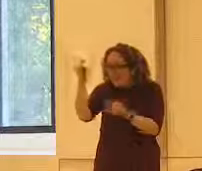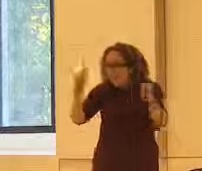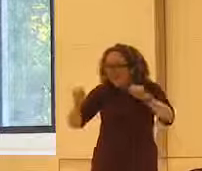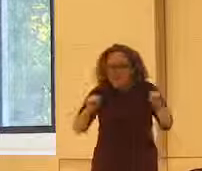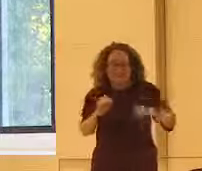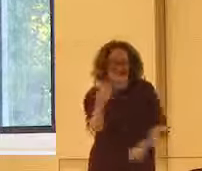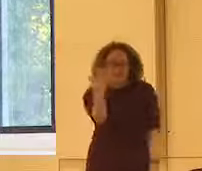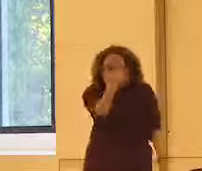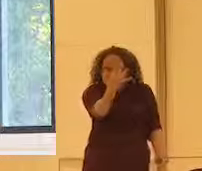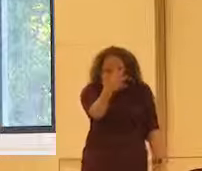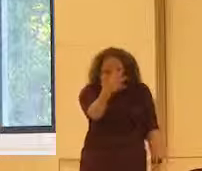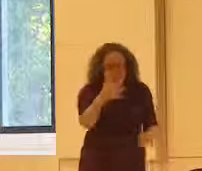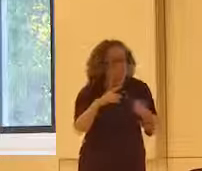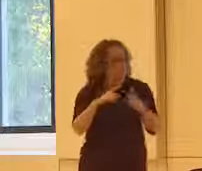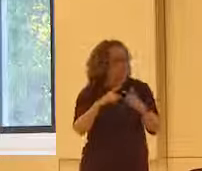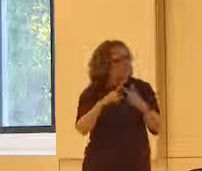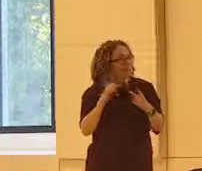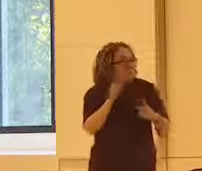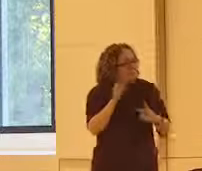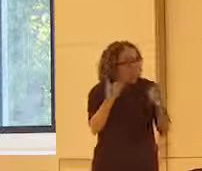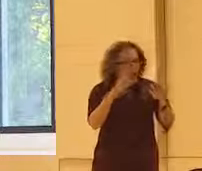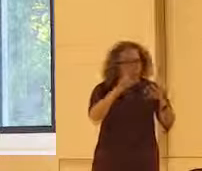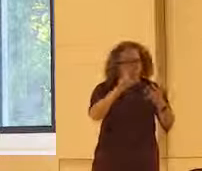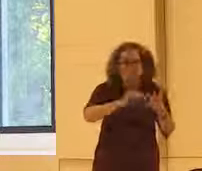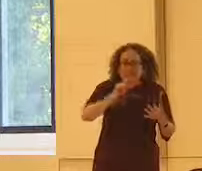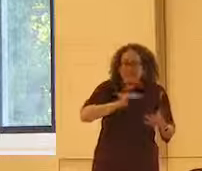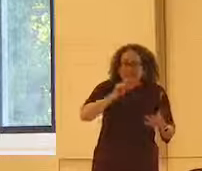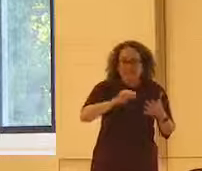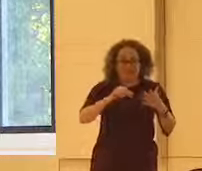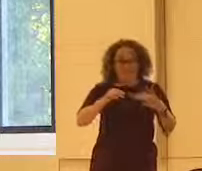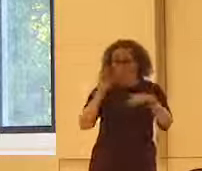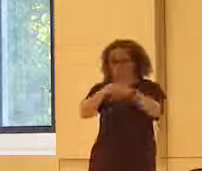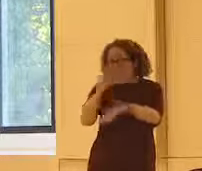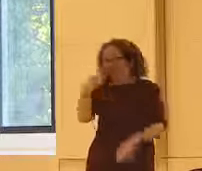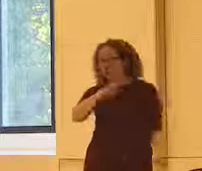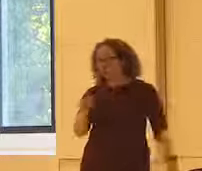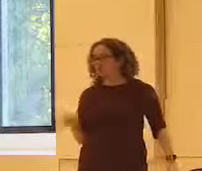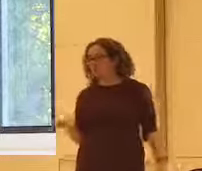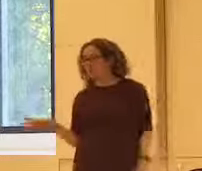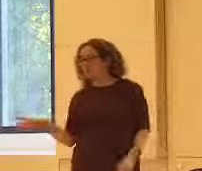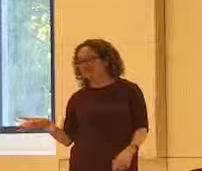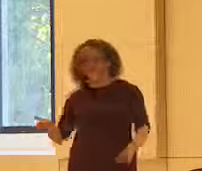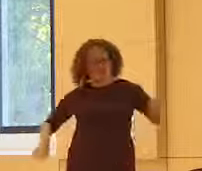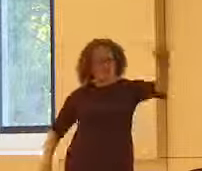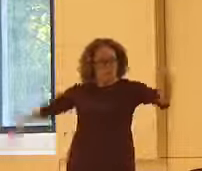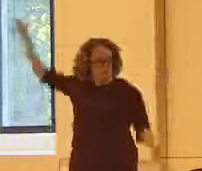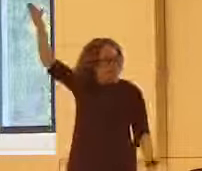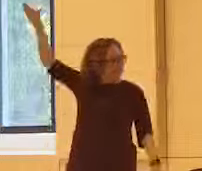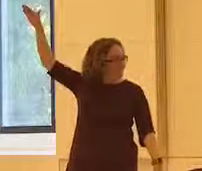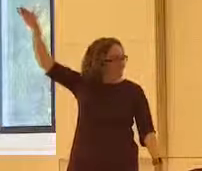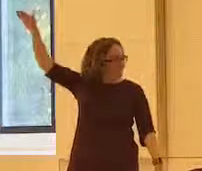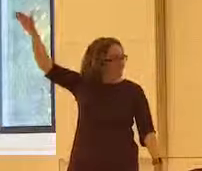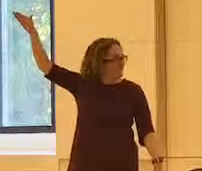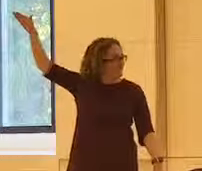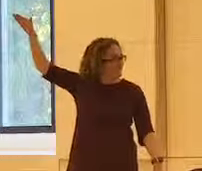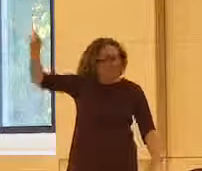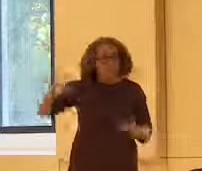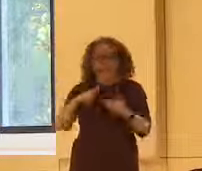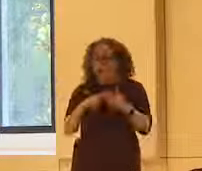signed videos, 15. But for hearing people with speech, there's over 900